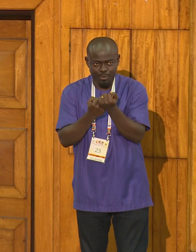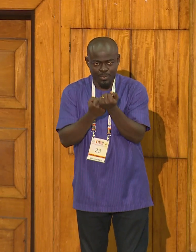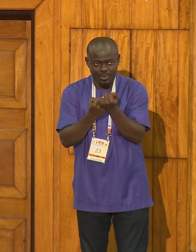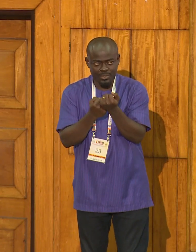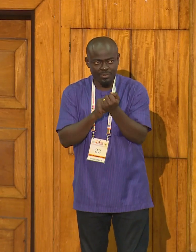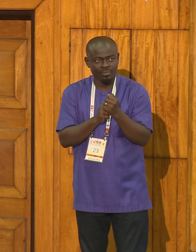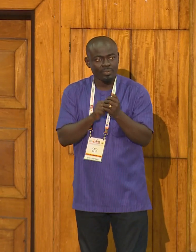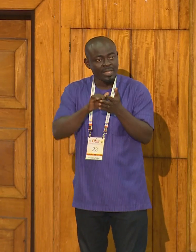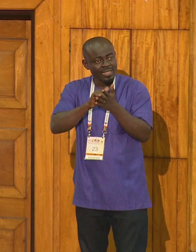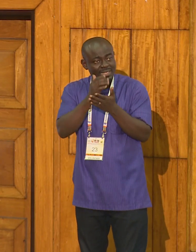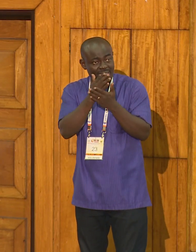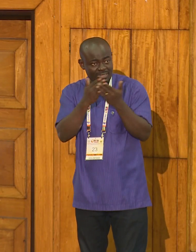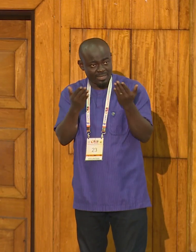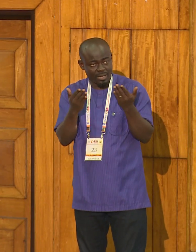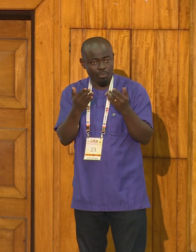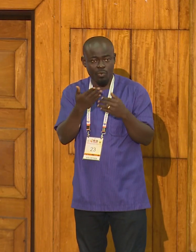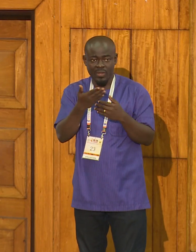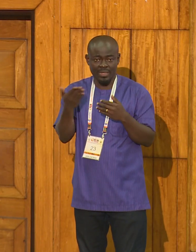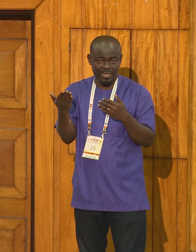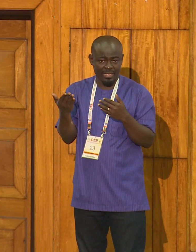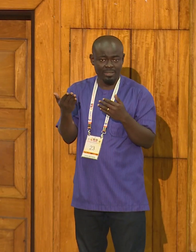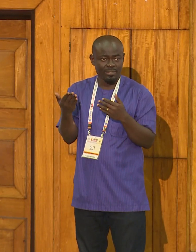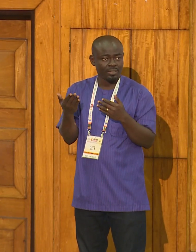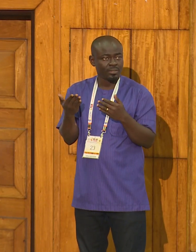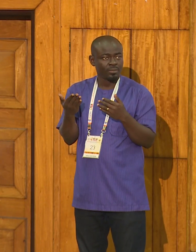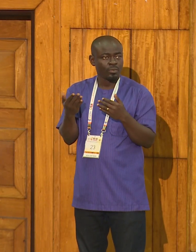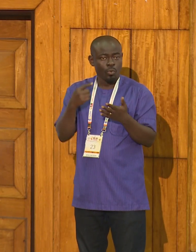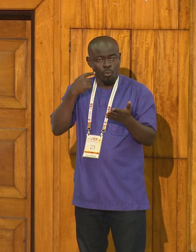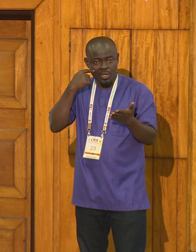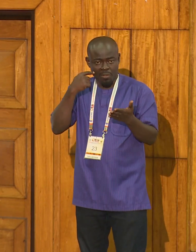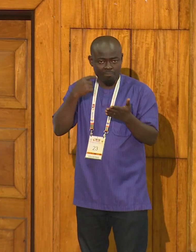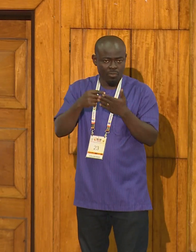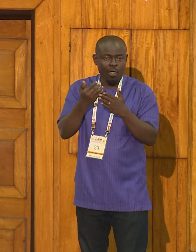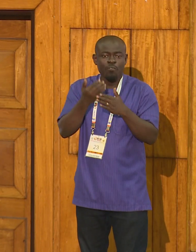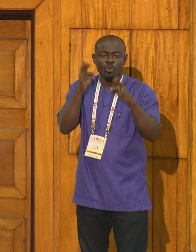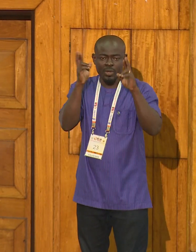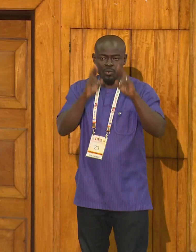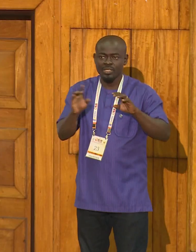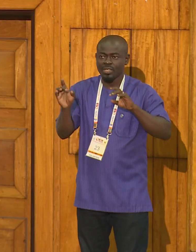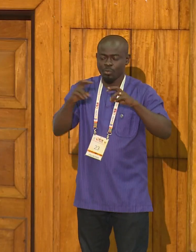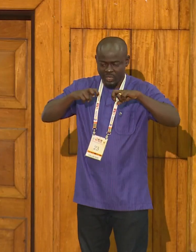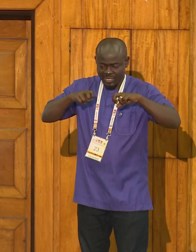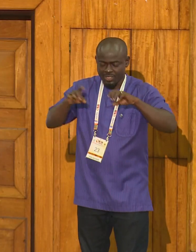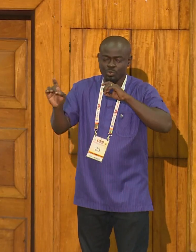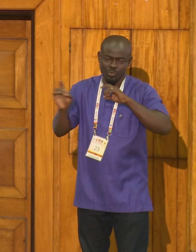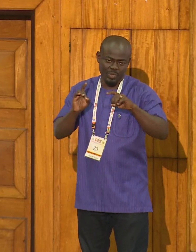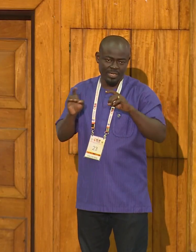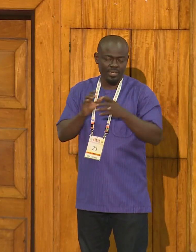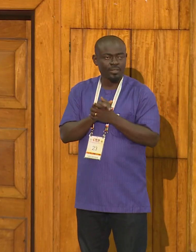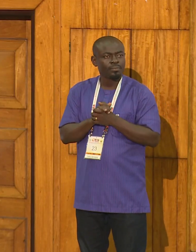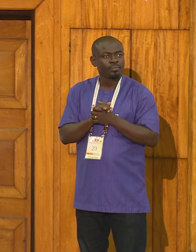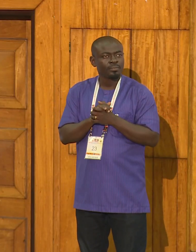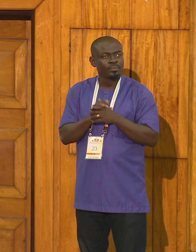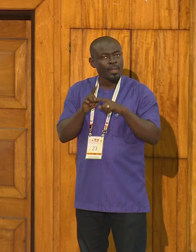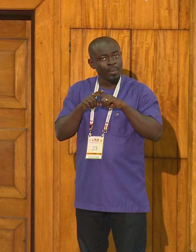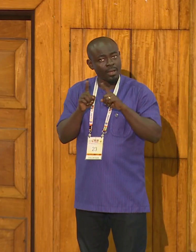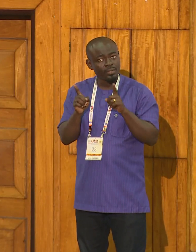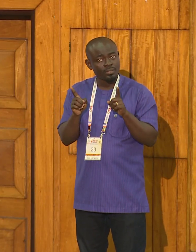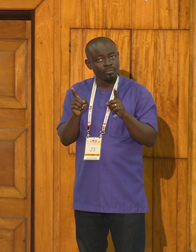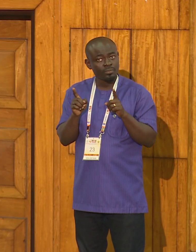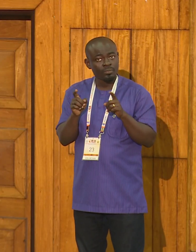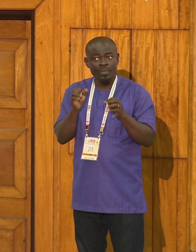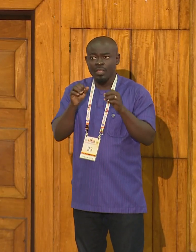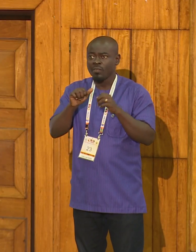so these are some of the determinants that we found from the research that we conducted. But if